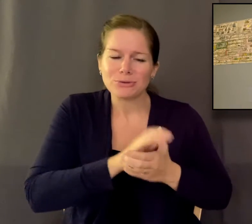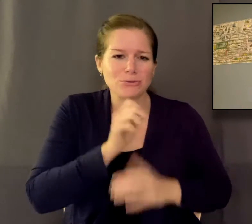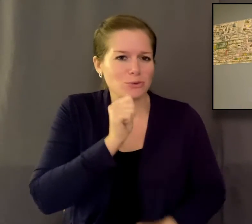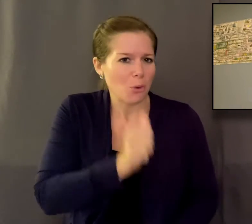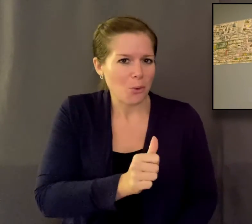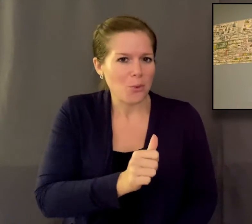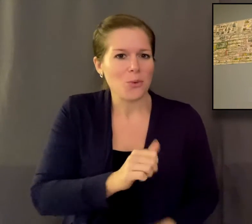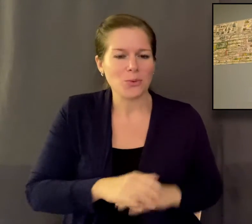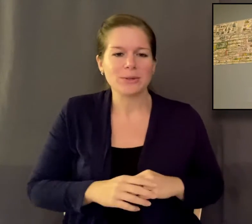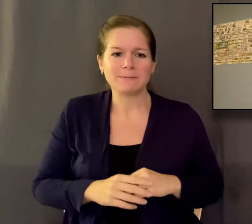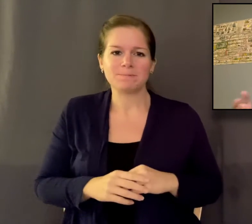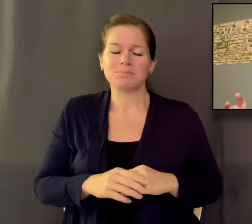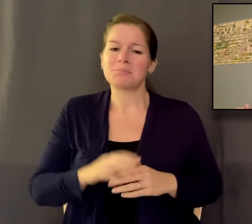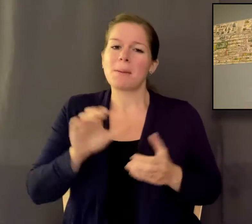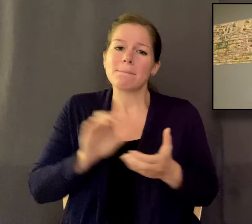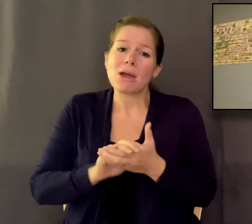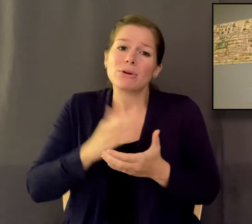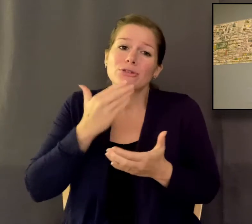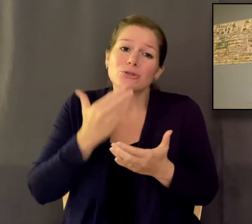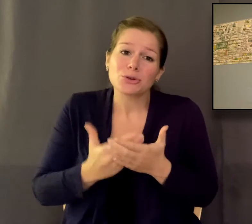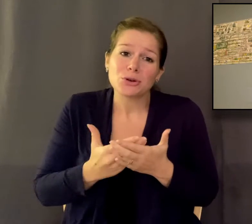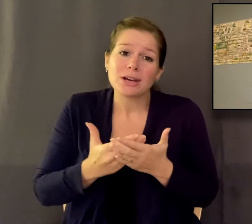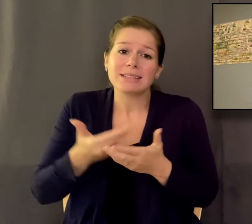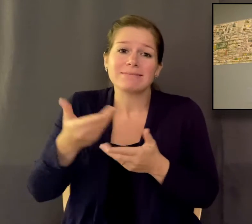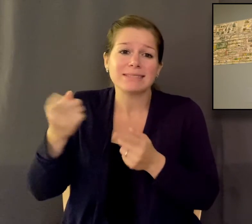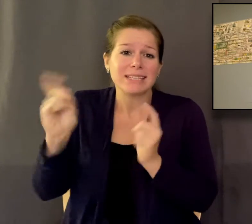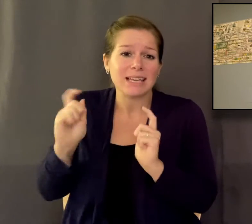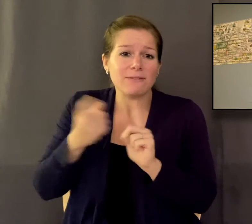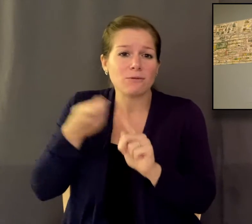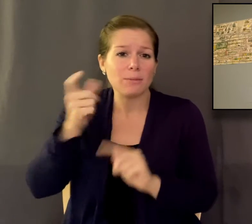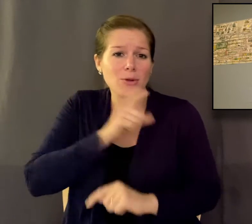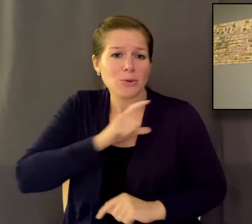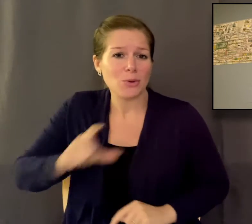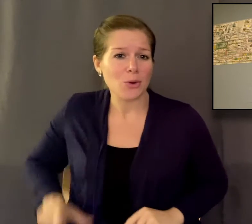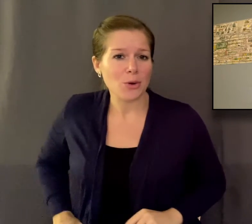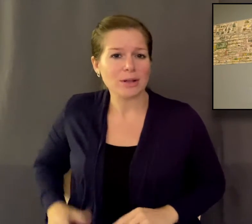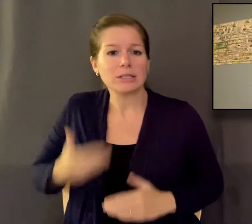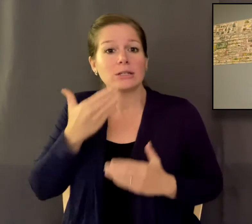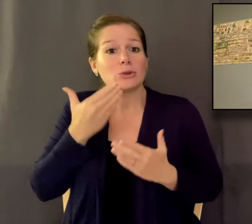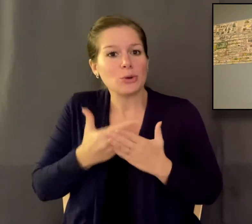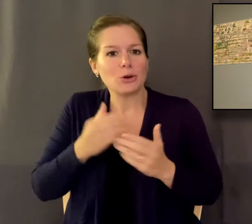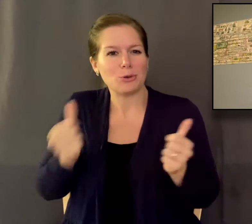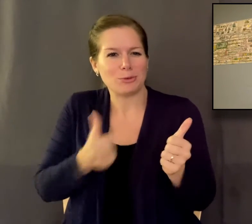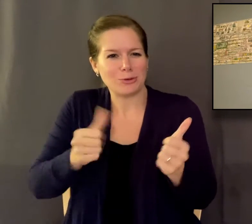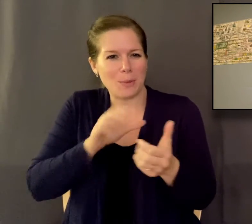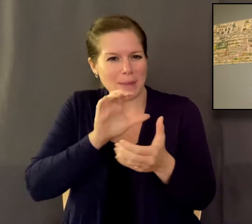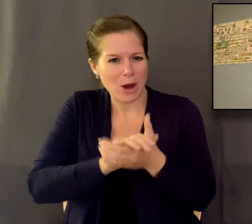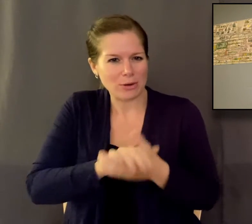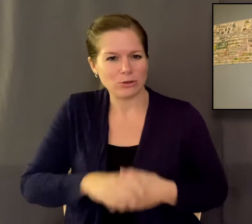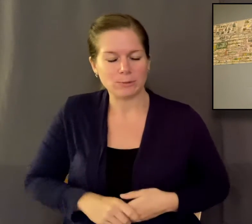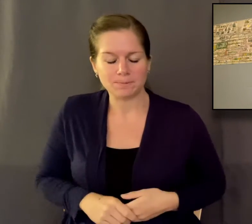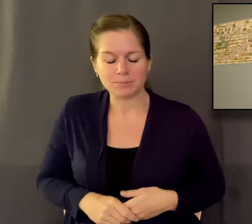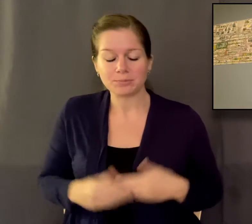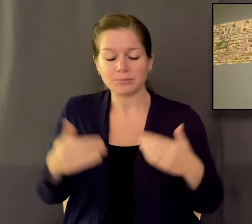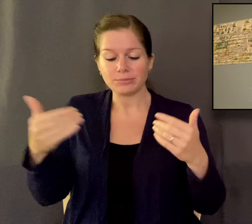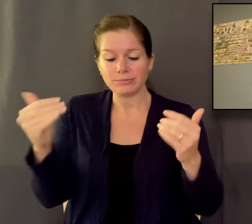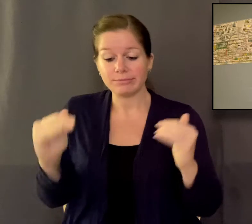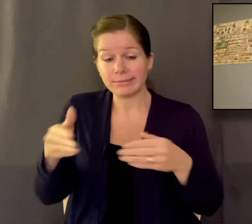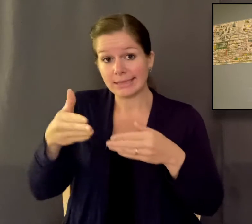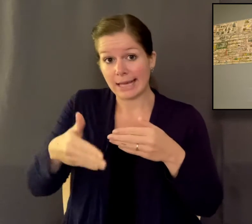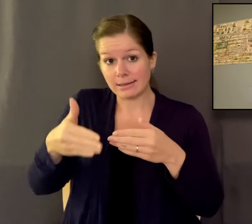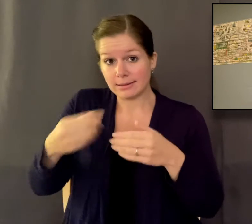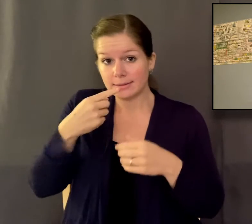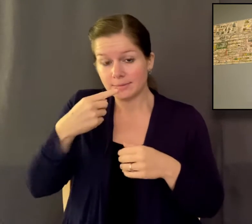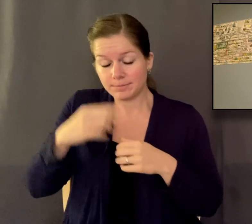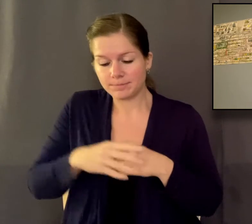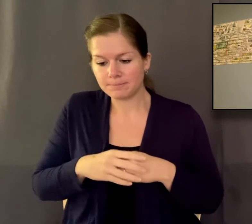pursue. So again, Paul finishes up here, a wife is bound to her husband as long as he lives, but